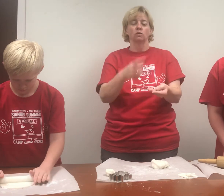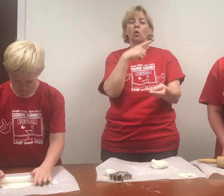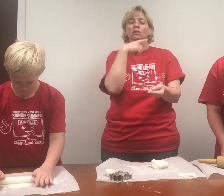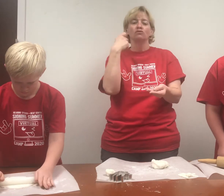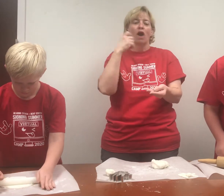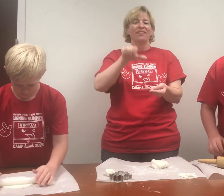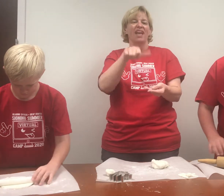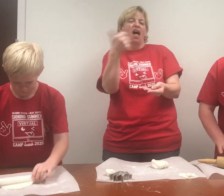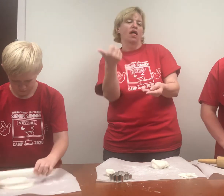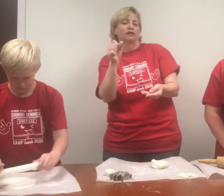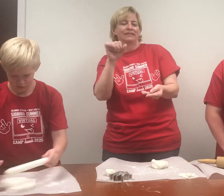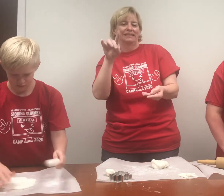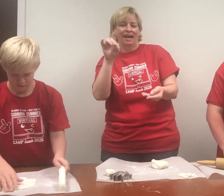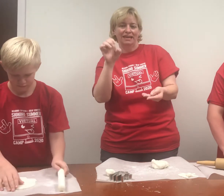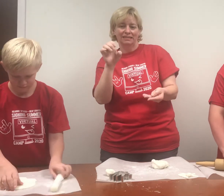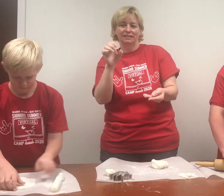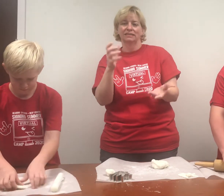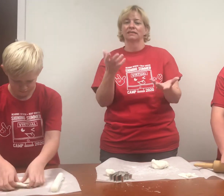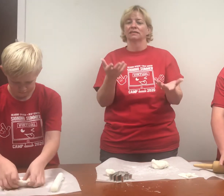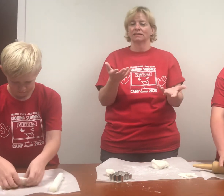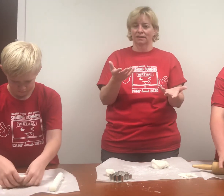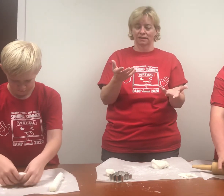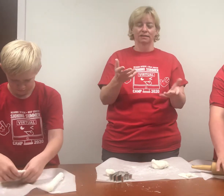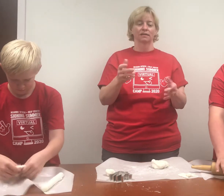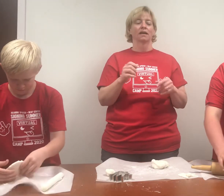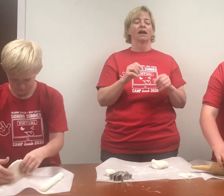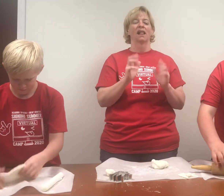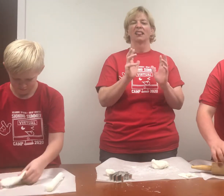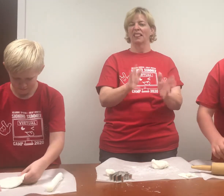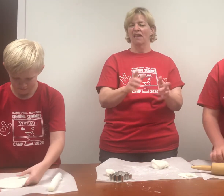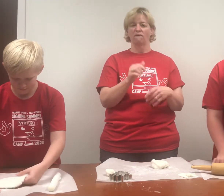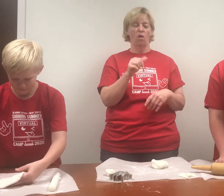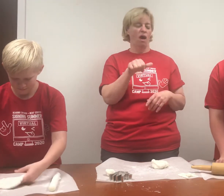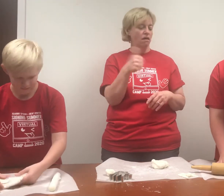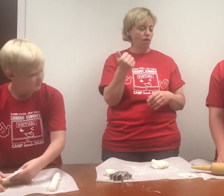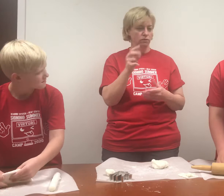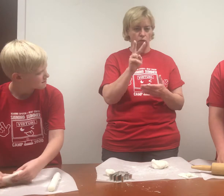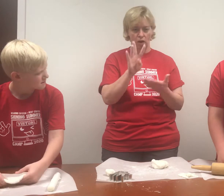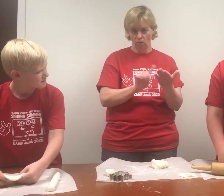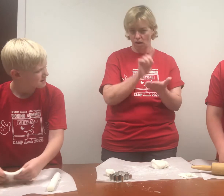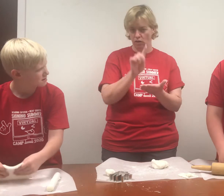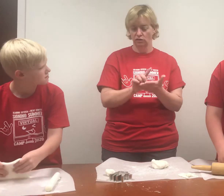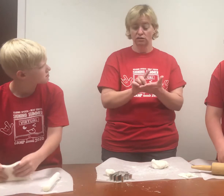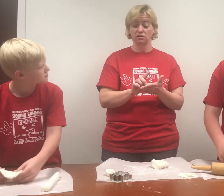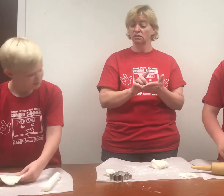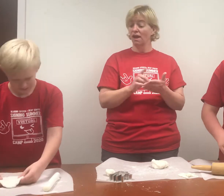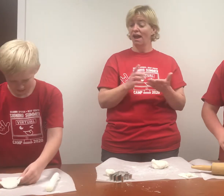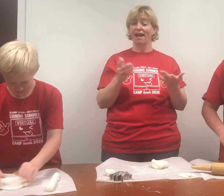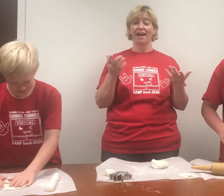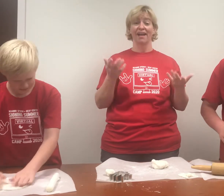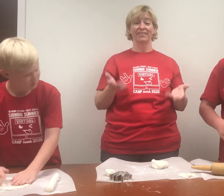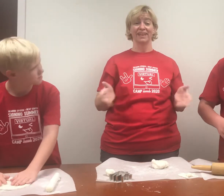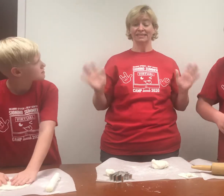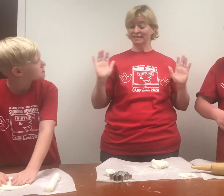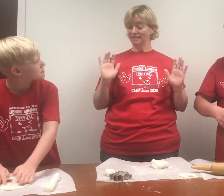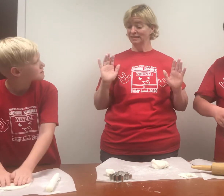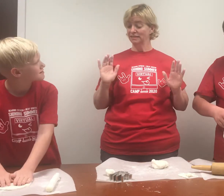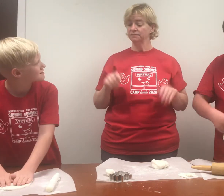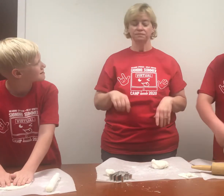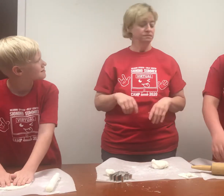want to flip it over so then the other side can dry out. And so then you'll leave it there for another 24